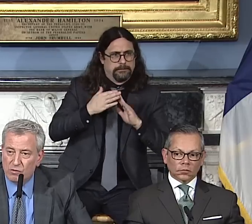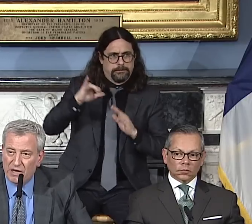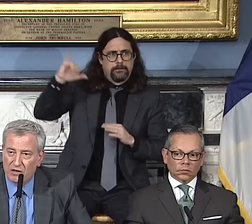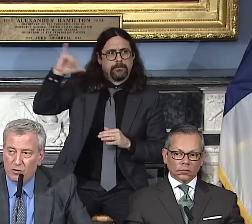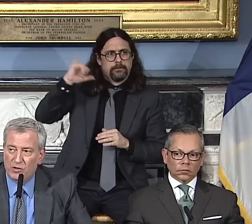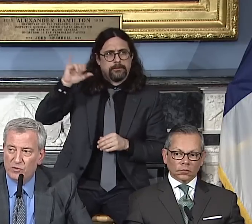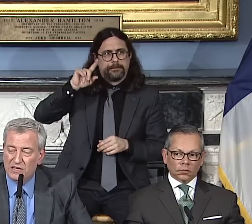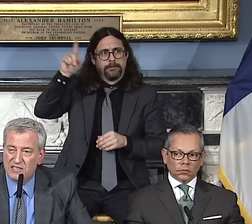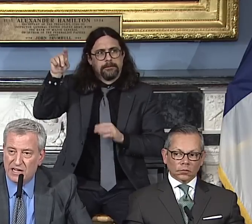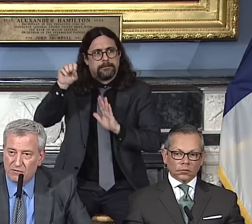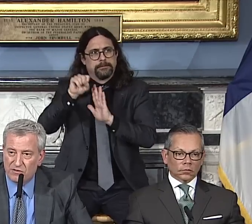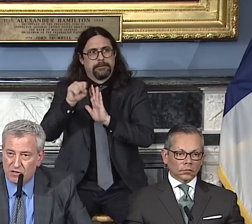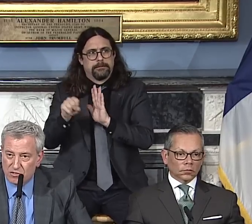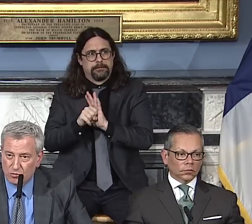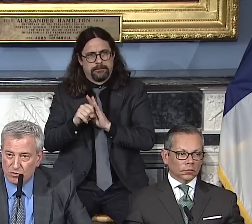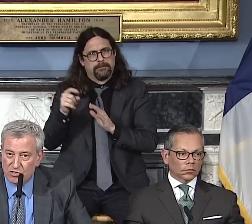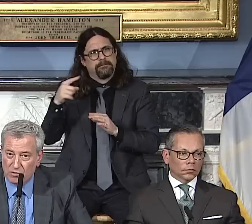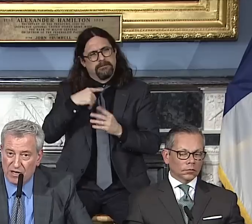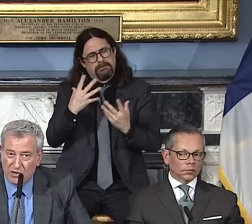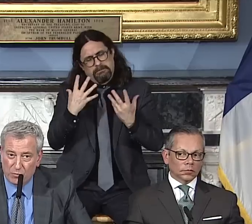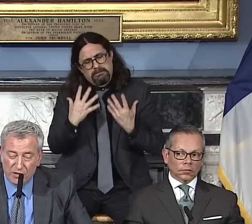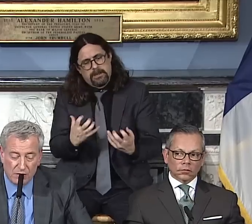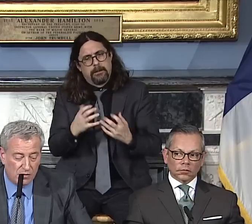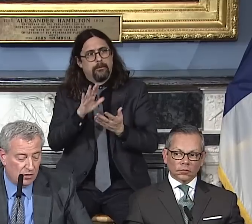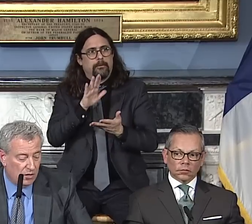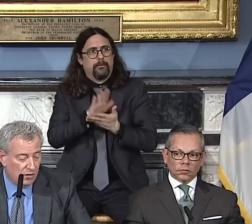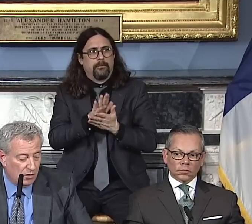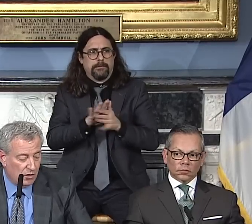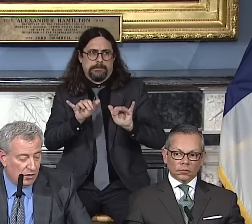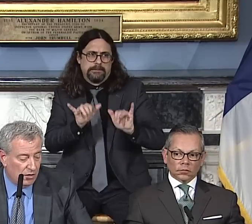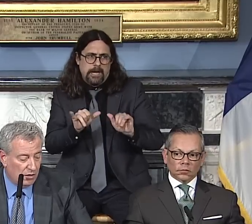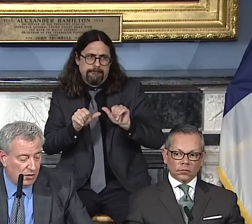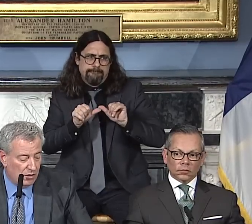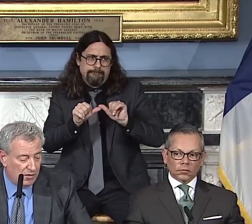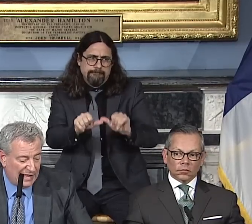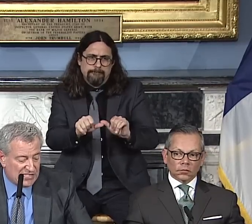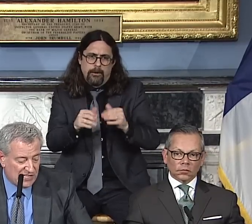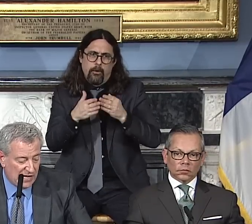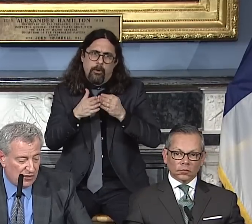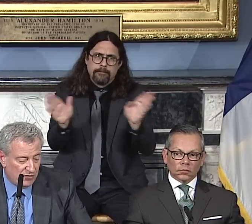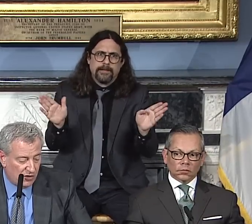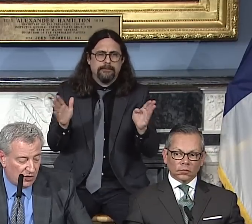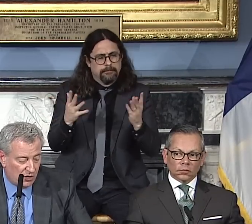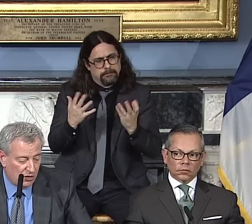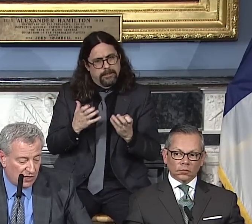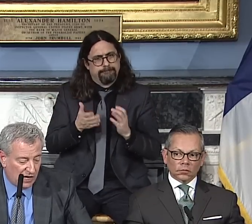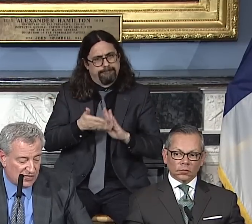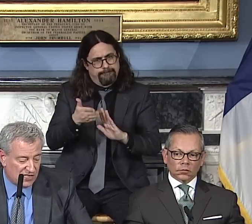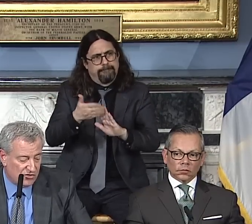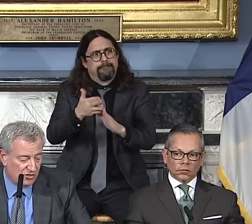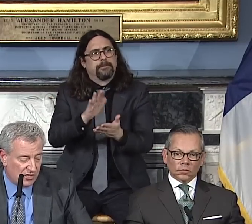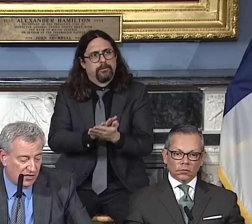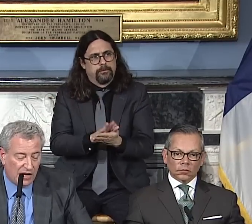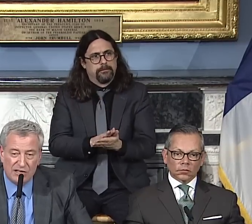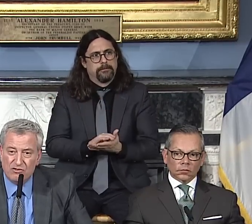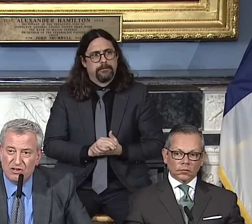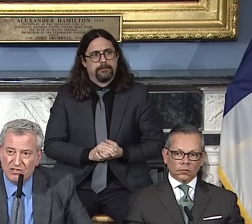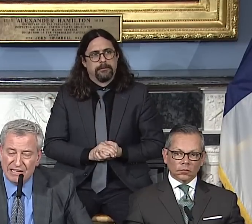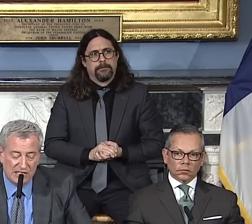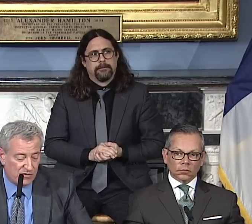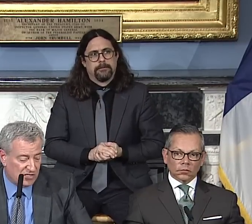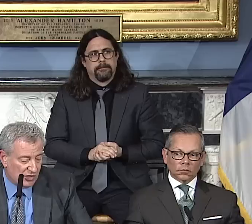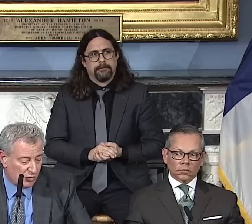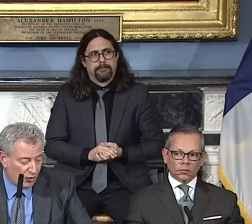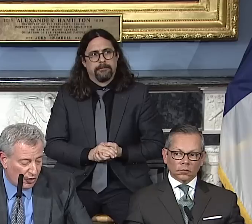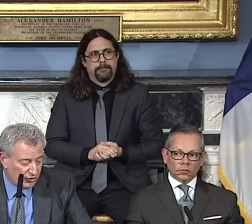schools to remain open. We intend for our schools to remain open. That said, there are non-essential and